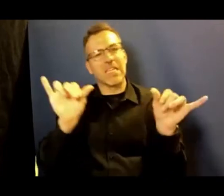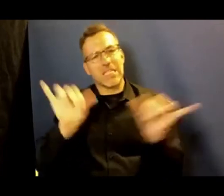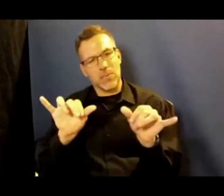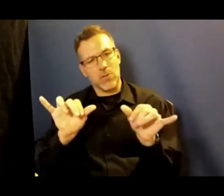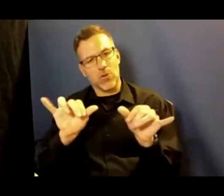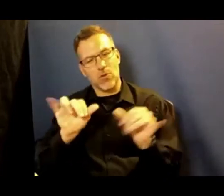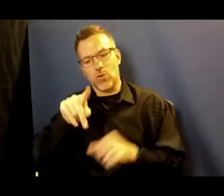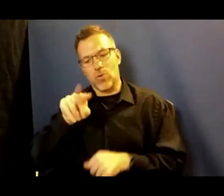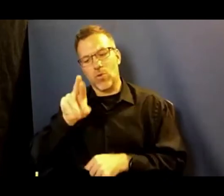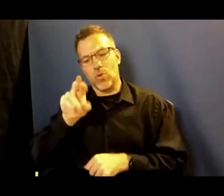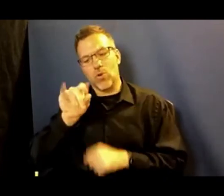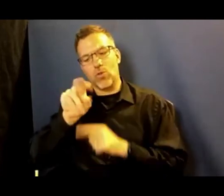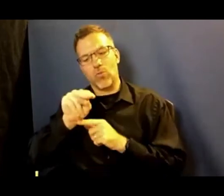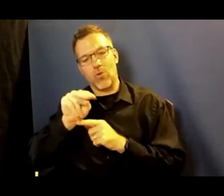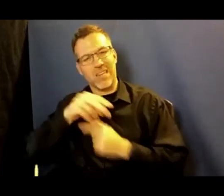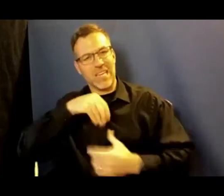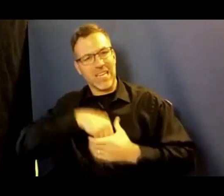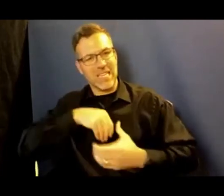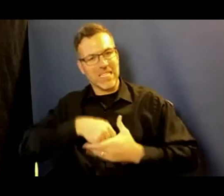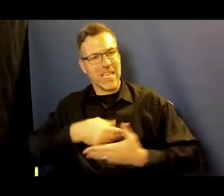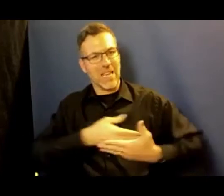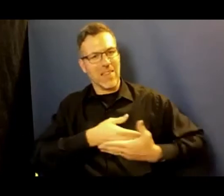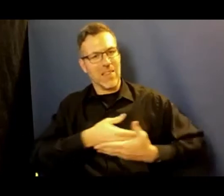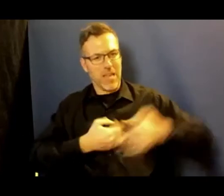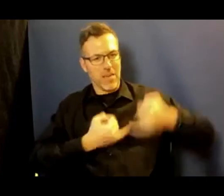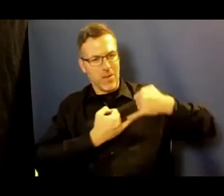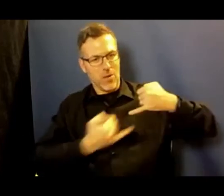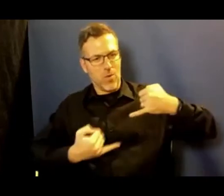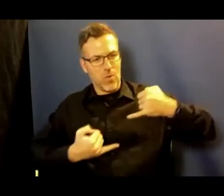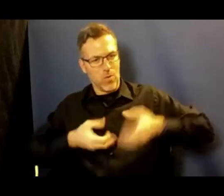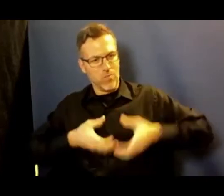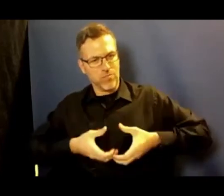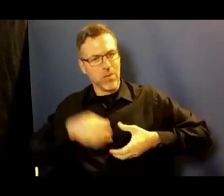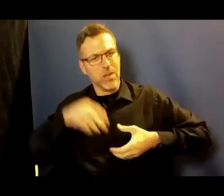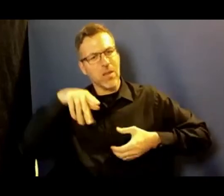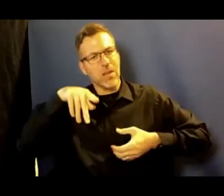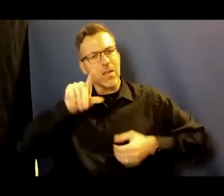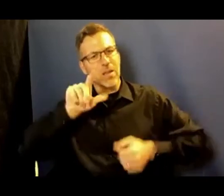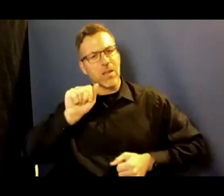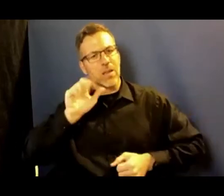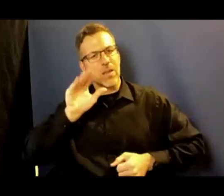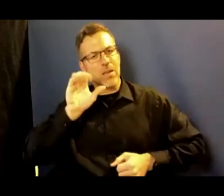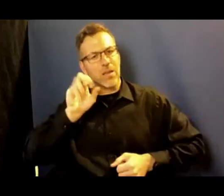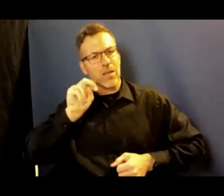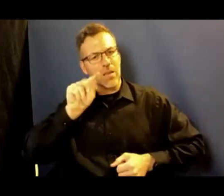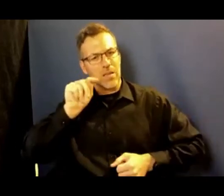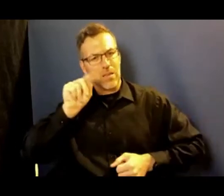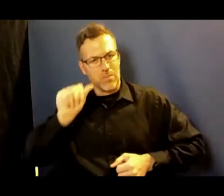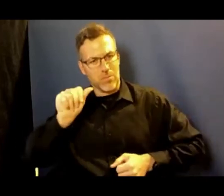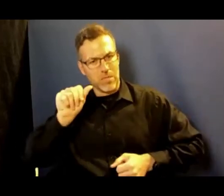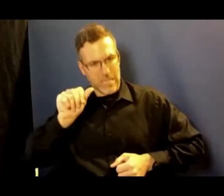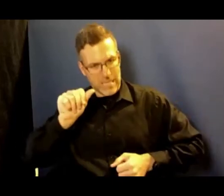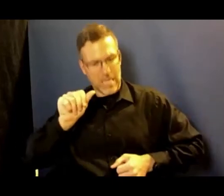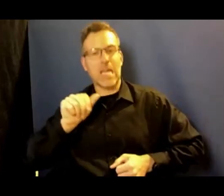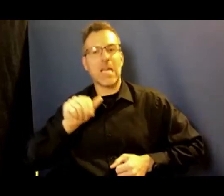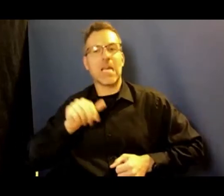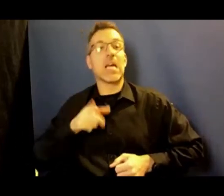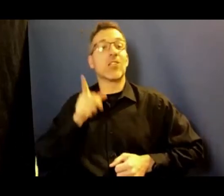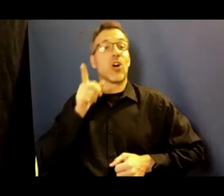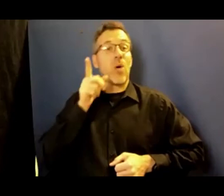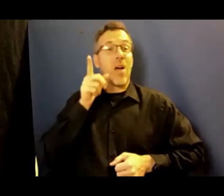And if you get the COVID vaccine and develop antibodies to the spike protein, you will develop antibodies to the placenta.